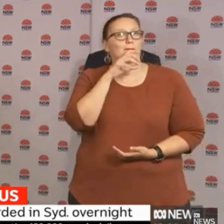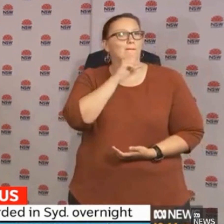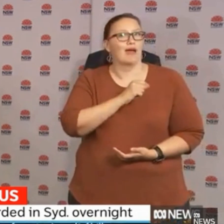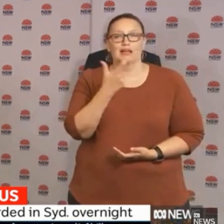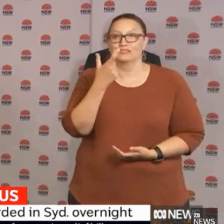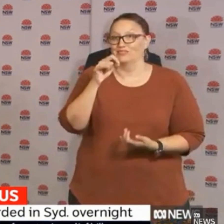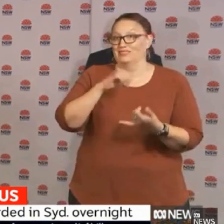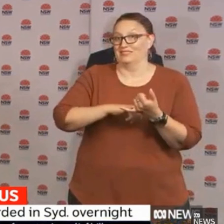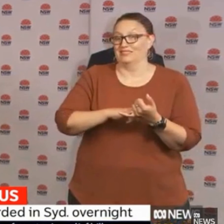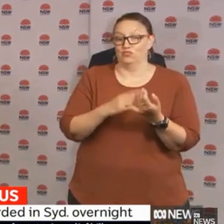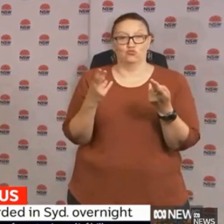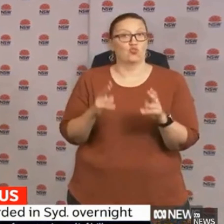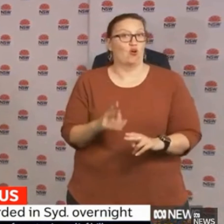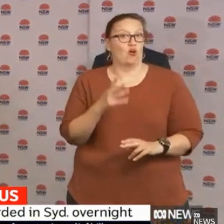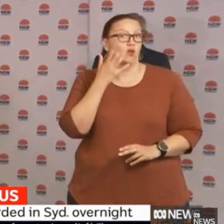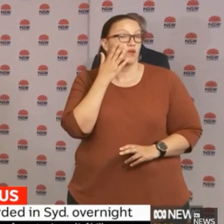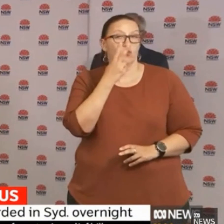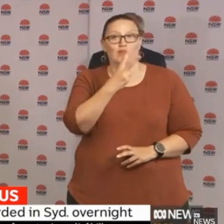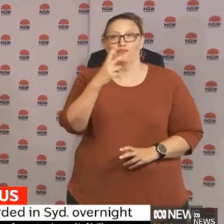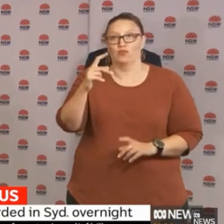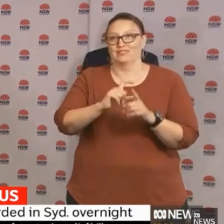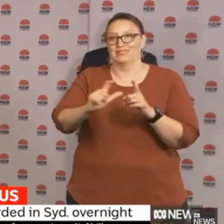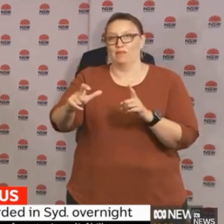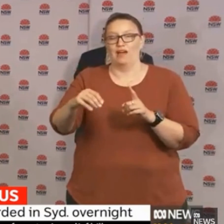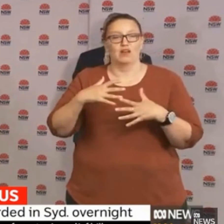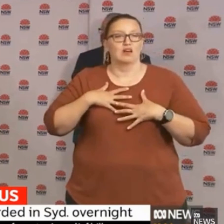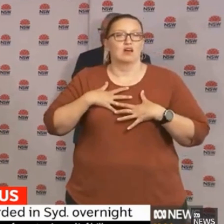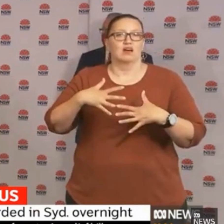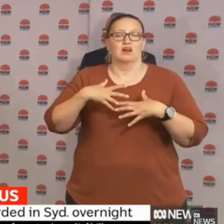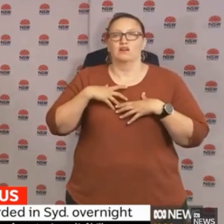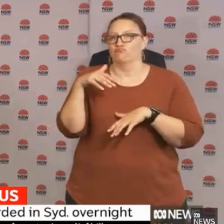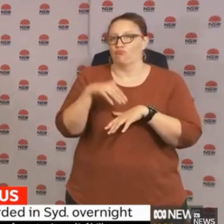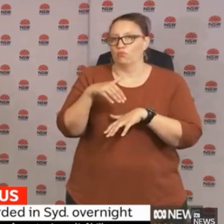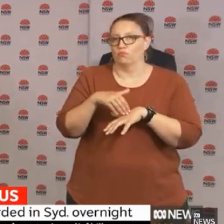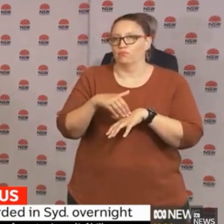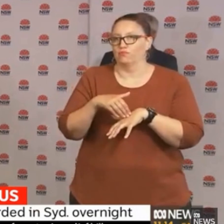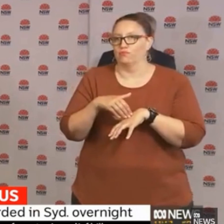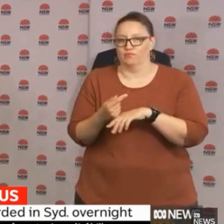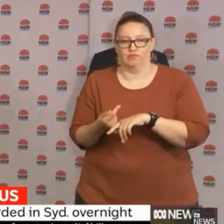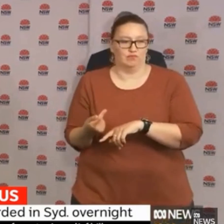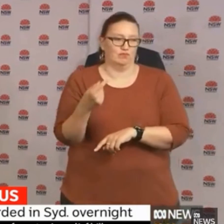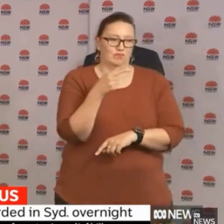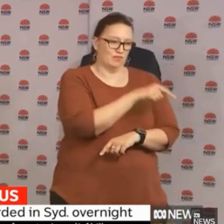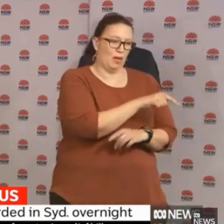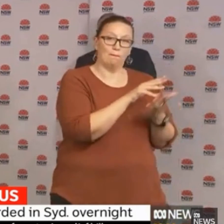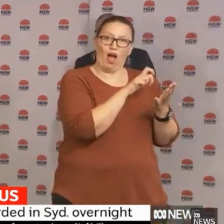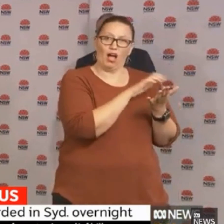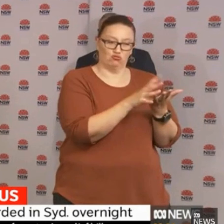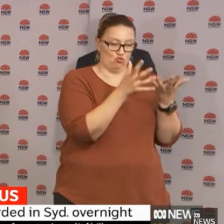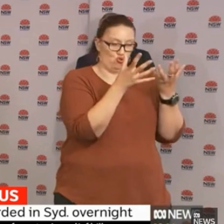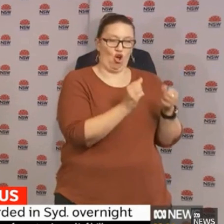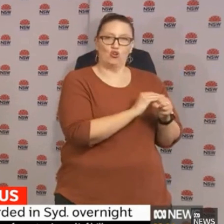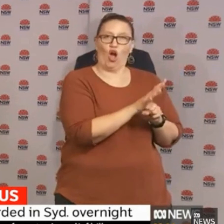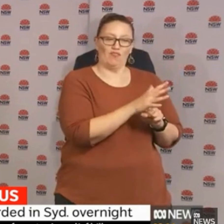gentleman in his 70s who died on the 21st of December from respiratory complications following a COVID infection diagnosed in